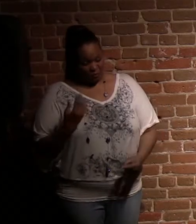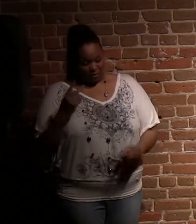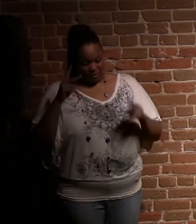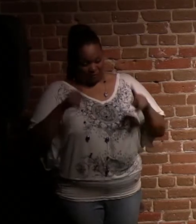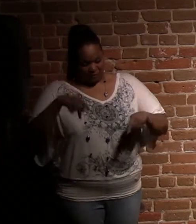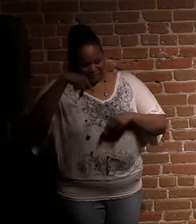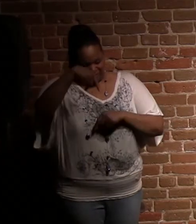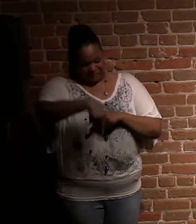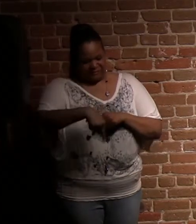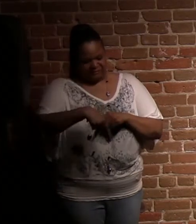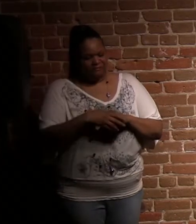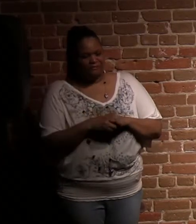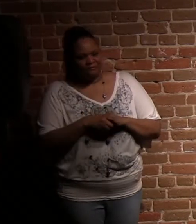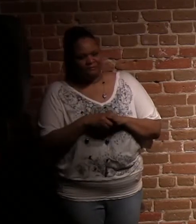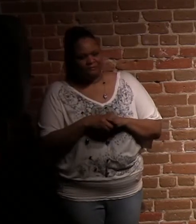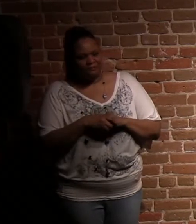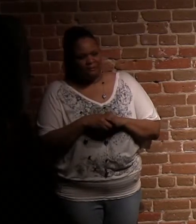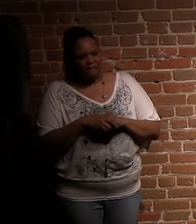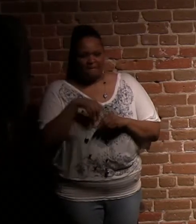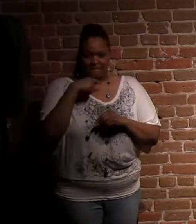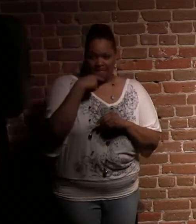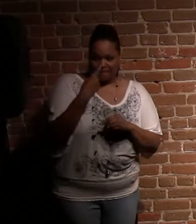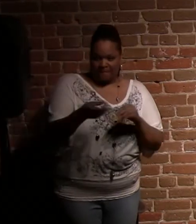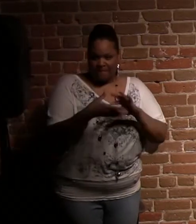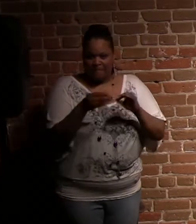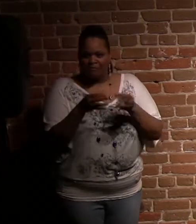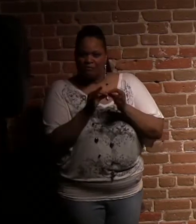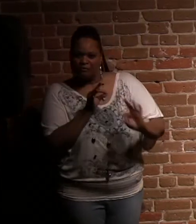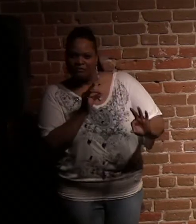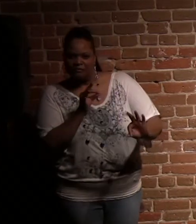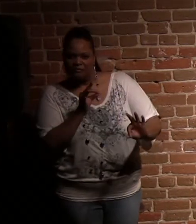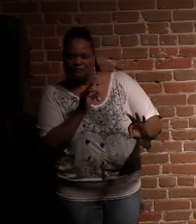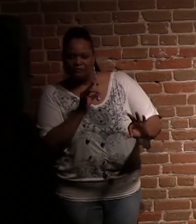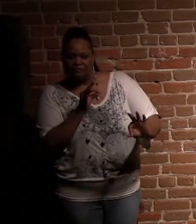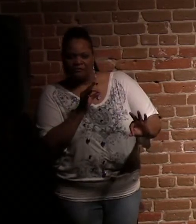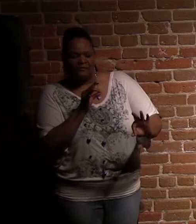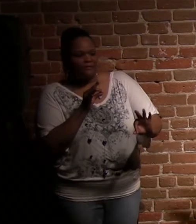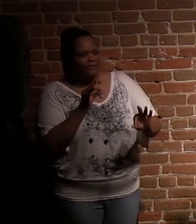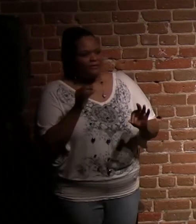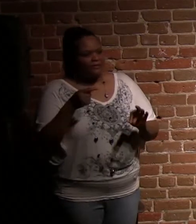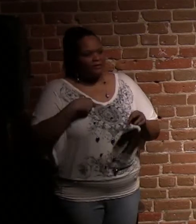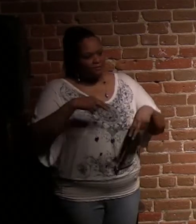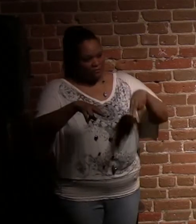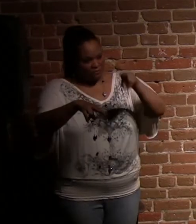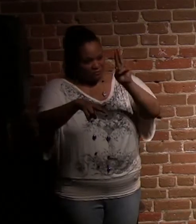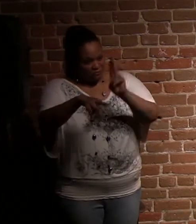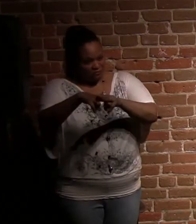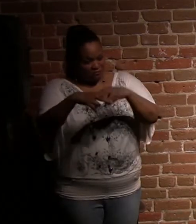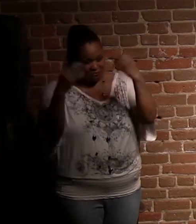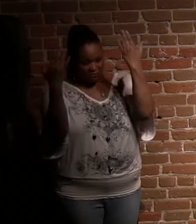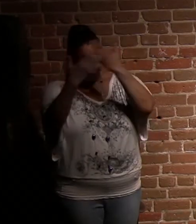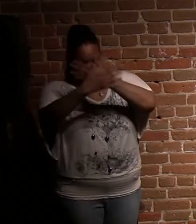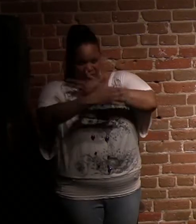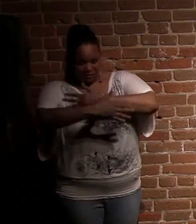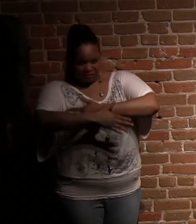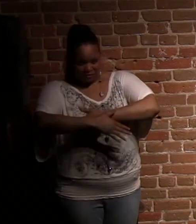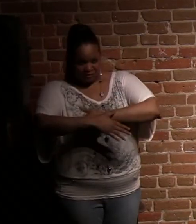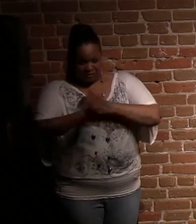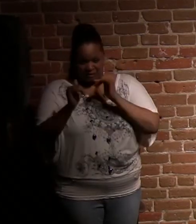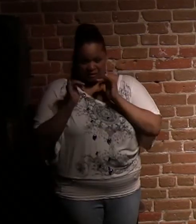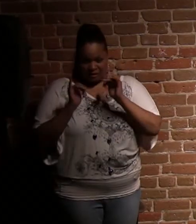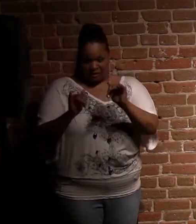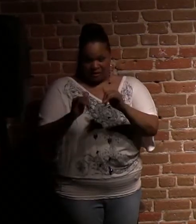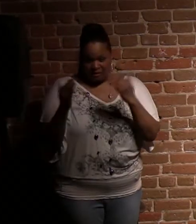tells a story. How simple is that? So I was sitting in the dark, just like you are